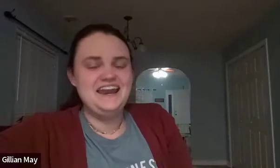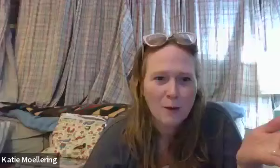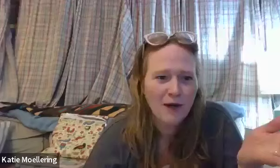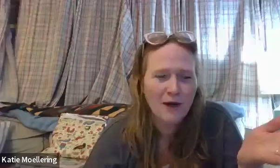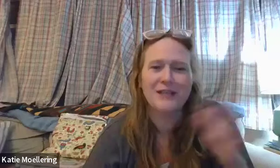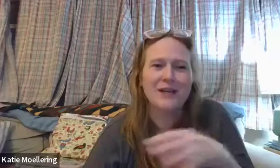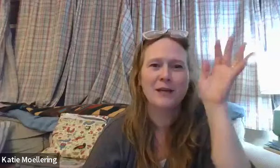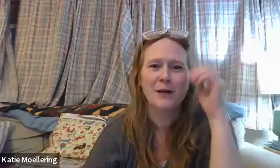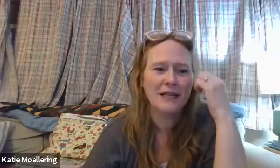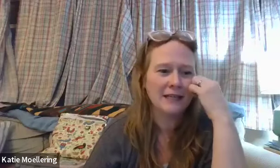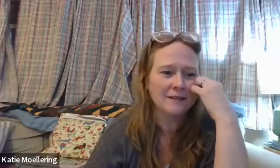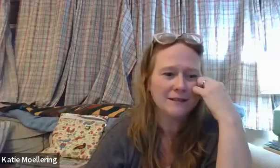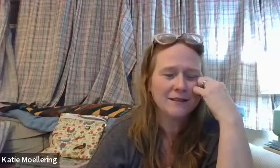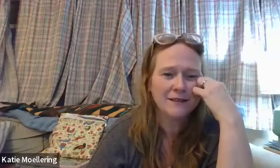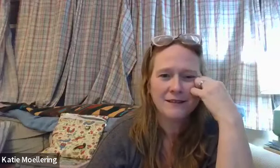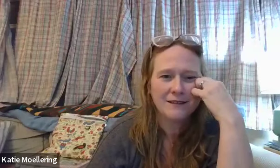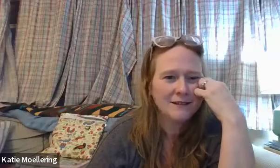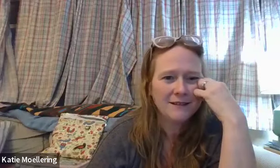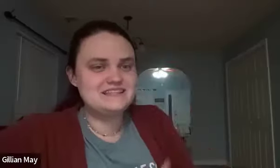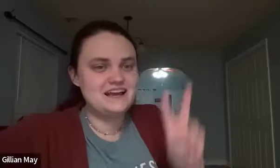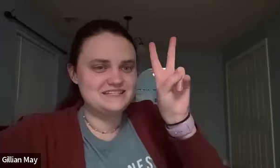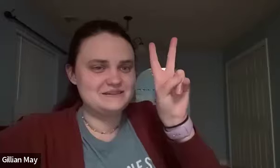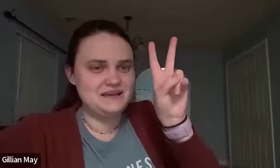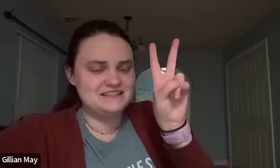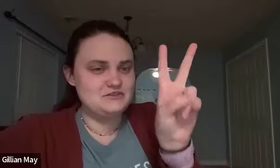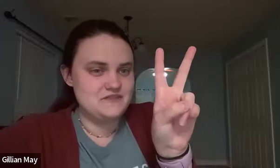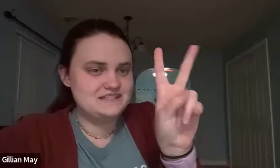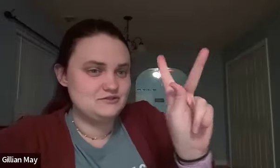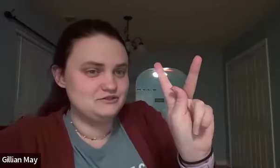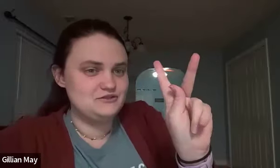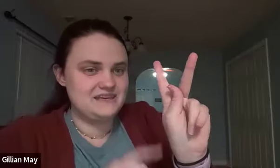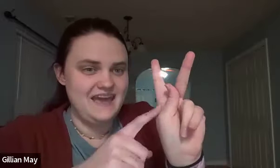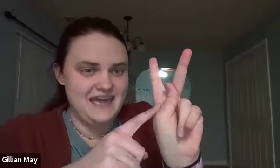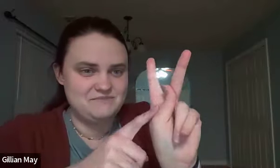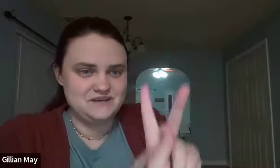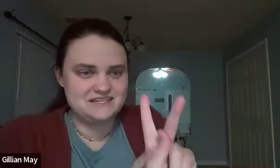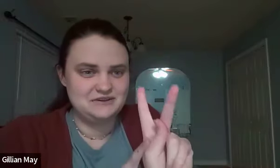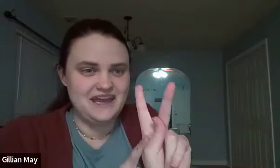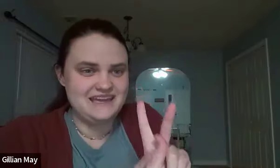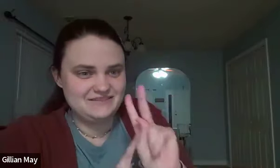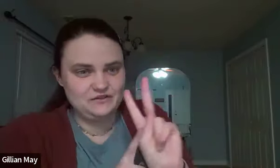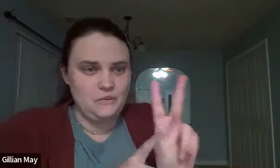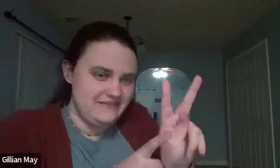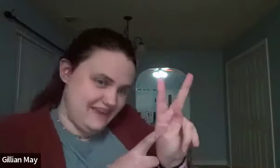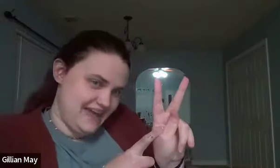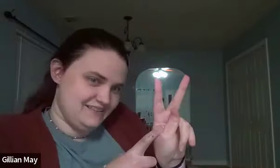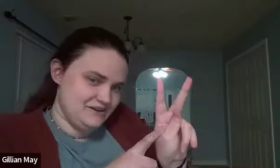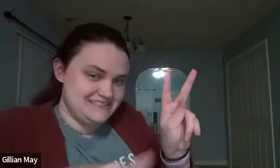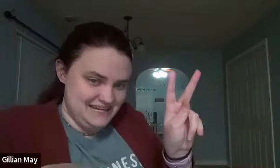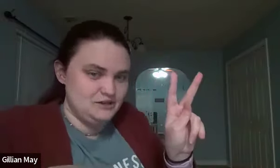going on? No, I had no idea. Yeah, it's like the weirdest thing. I'll see them like it's either this or they'll do the K, but because they're K, like the way the K looks, it'll like